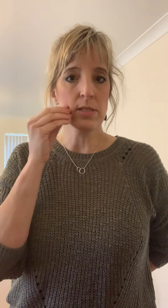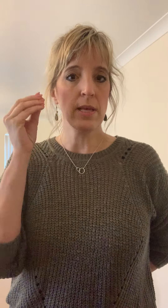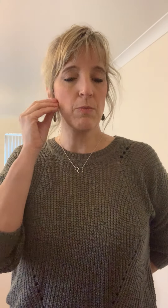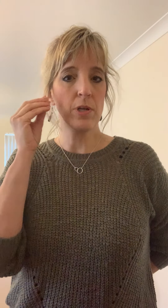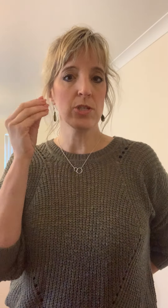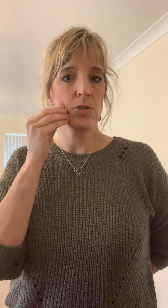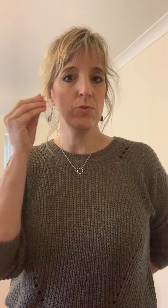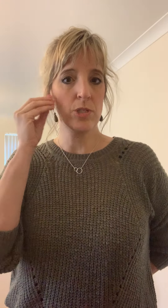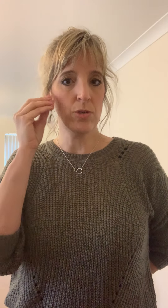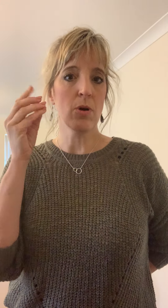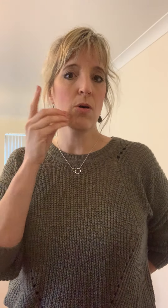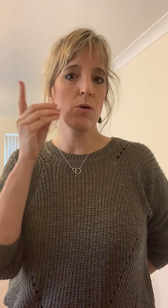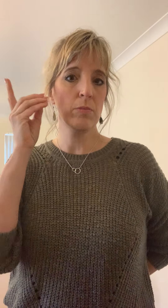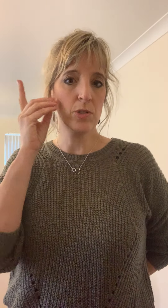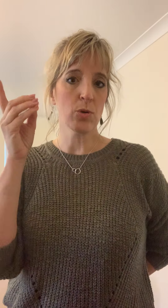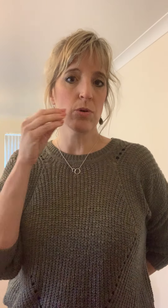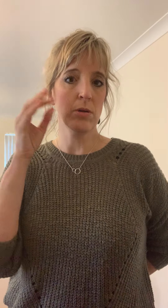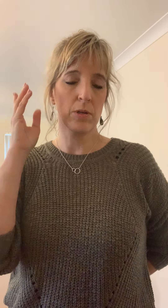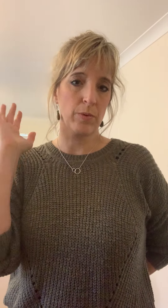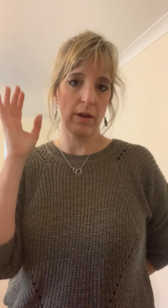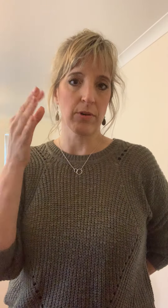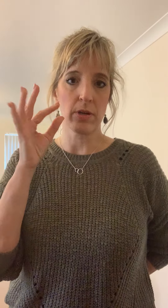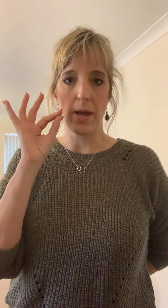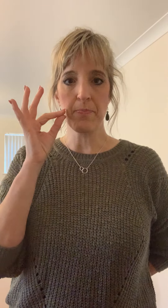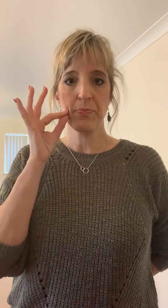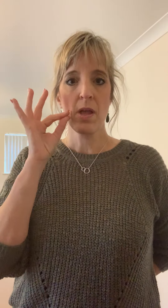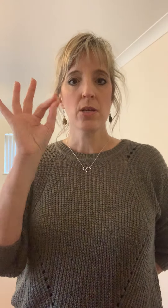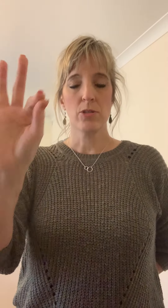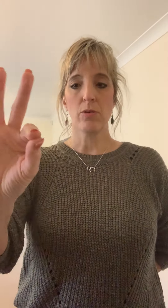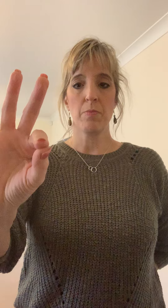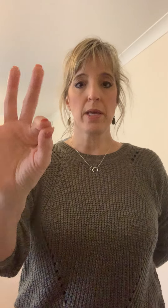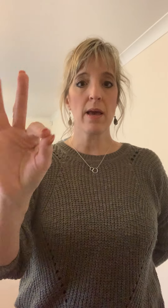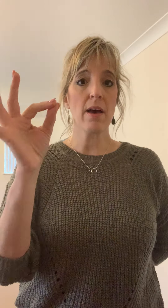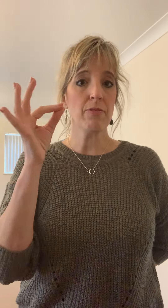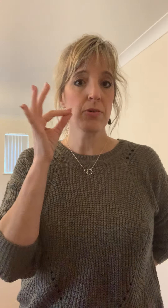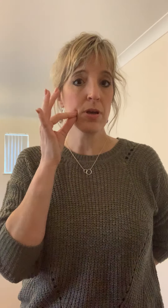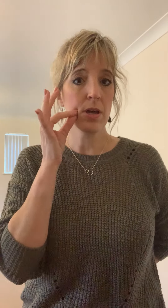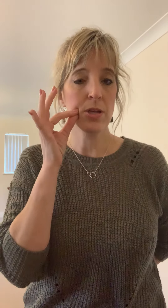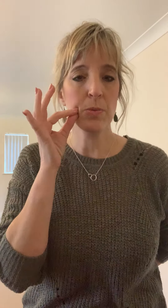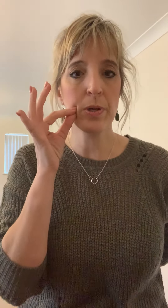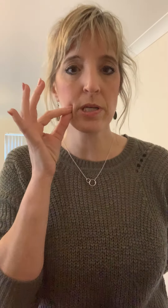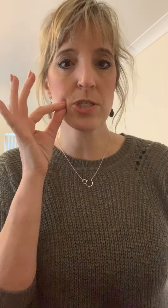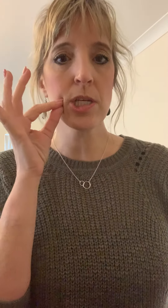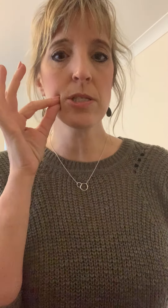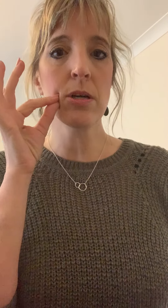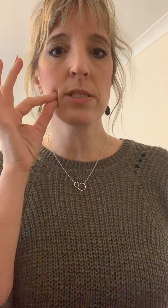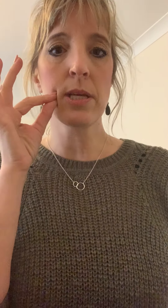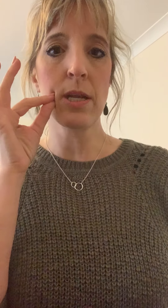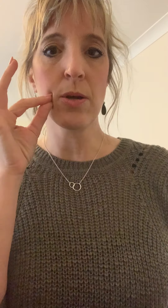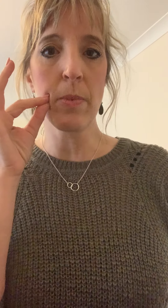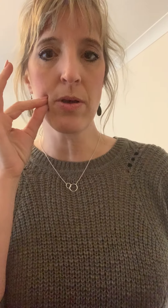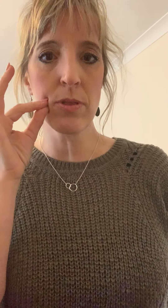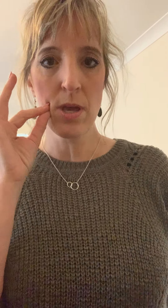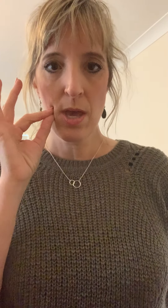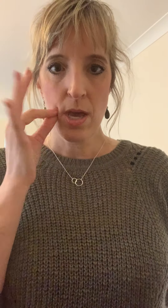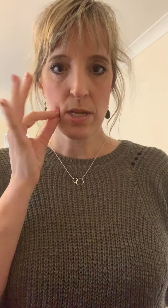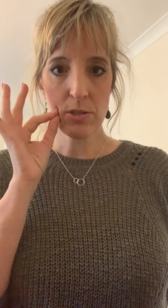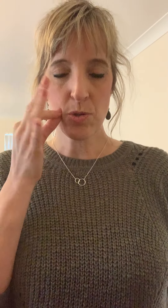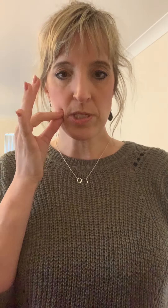same one as you would do home or dorm or whatever, okay? So you make a F and you put it just on the side of your mouth and you twist